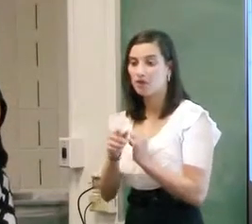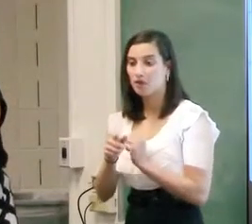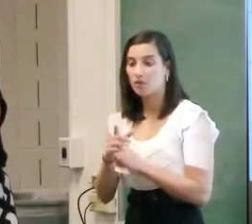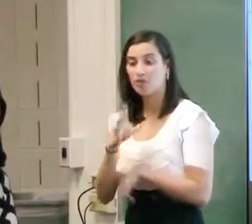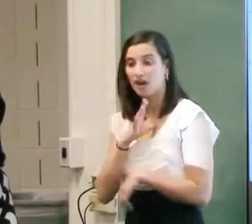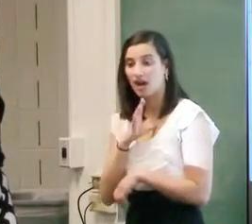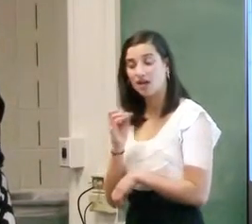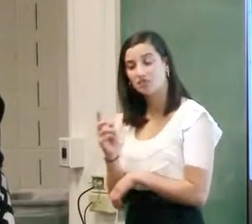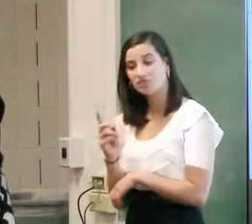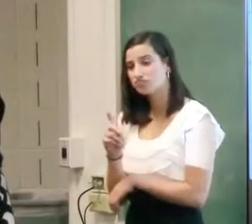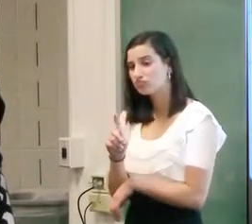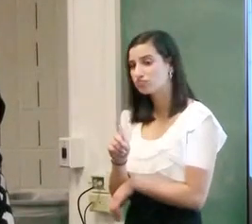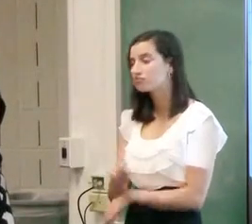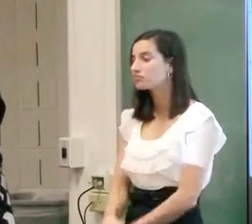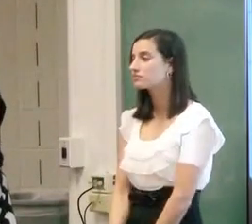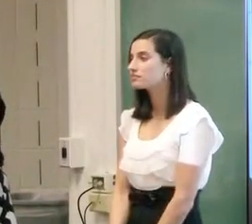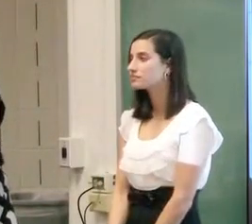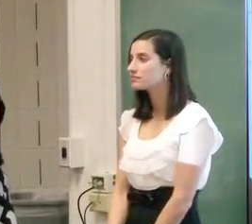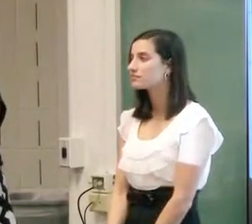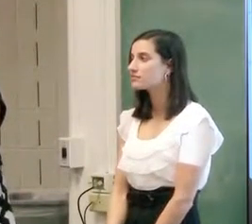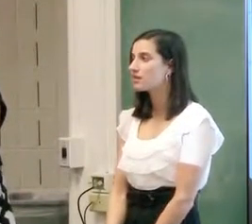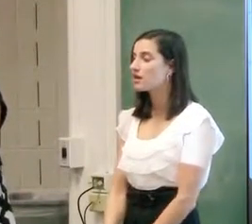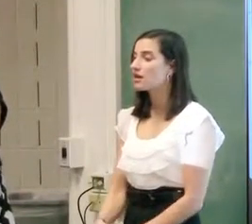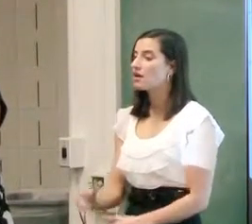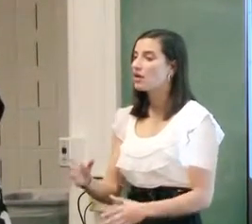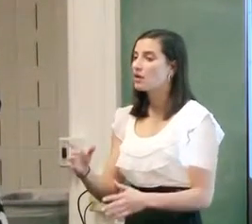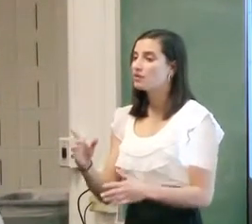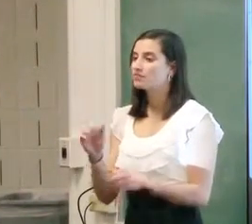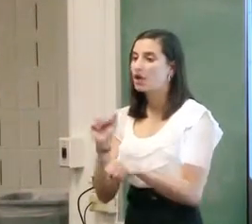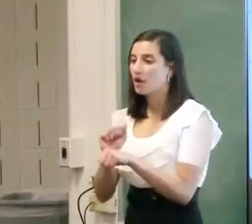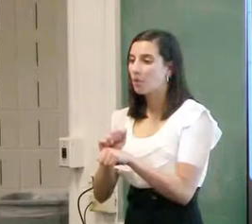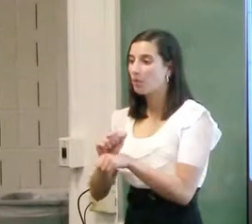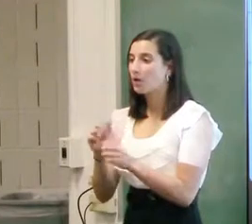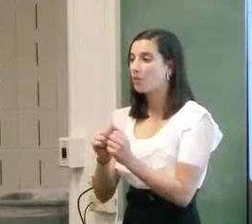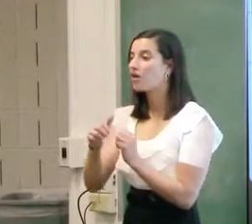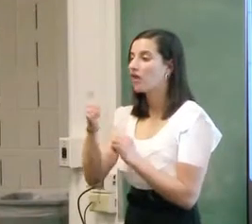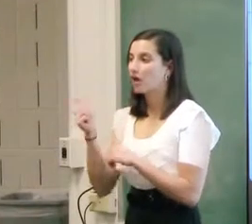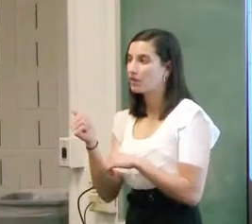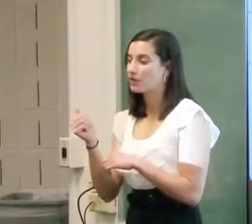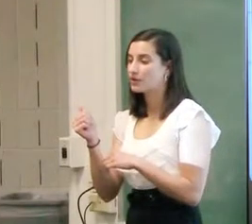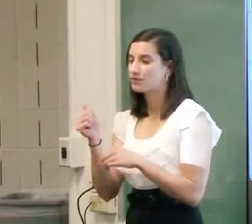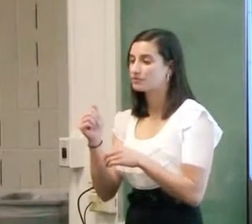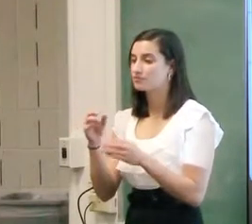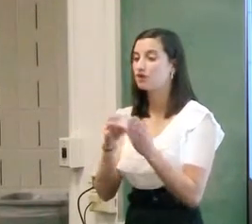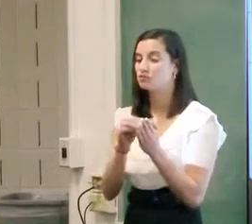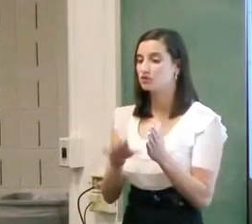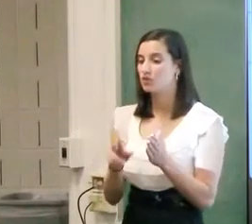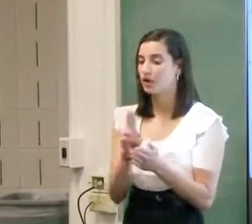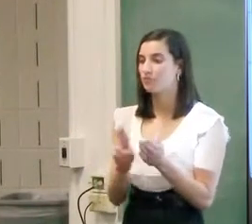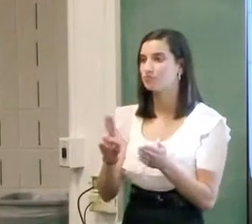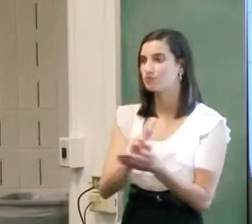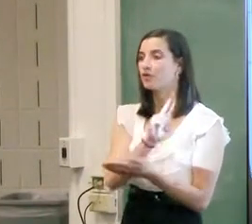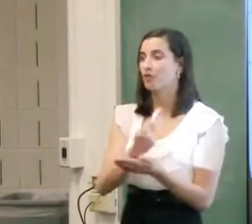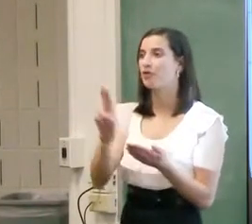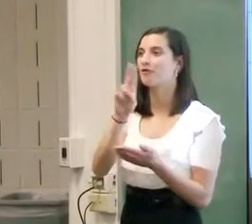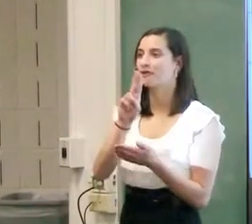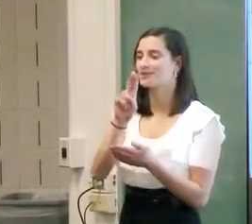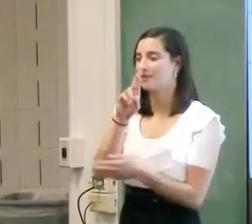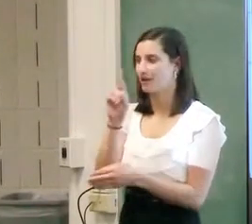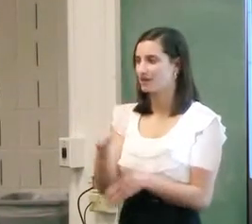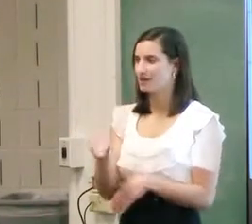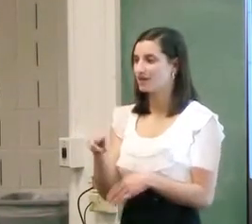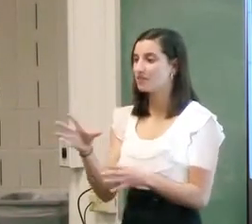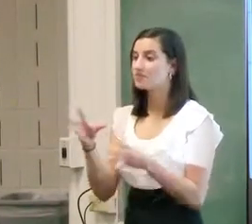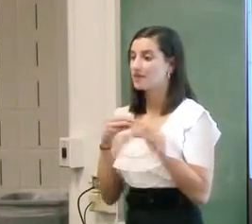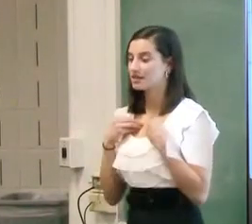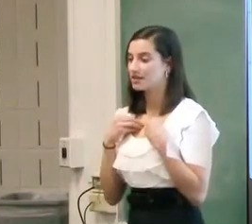him. At that point, he was doing a lot of work with a medical student at the University of Rochester, so he accepted, and I